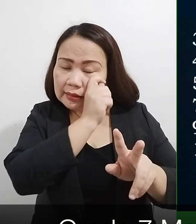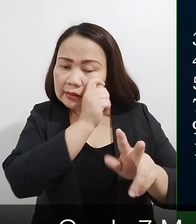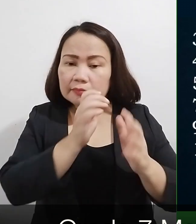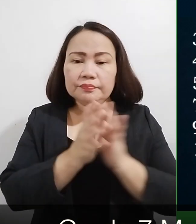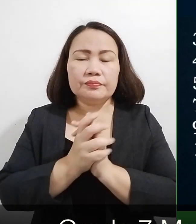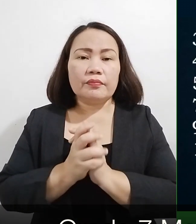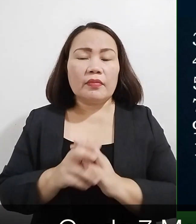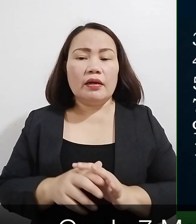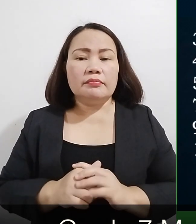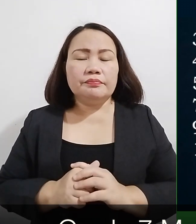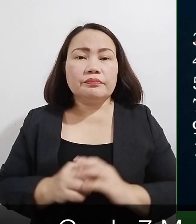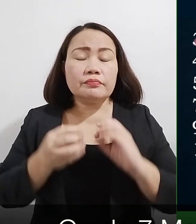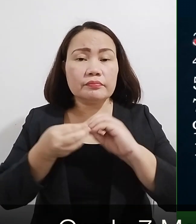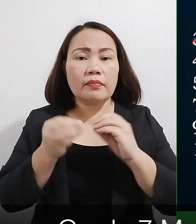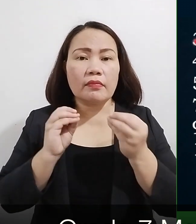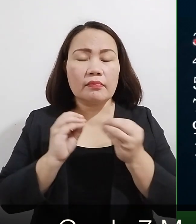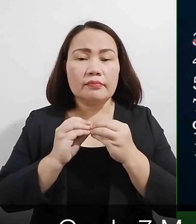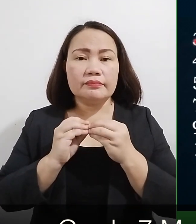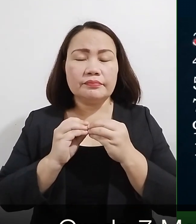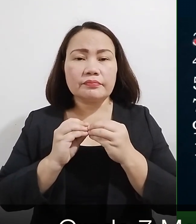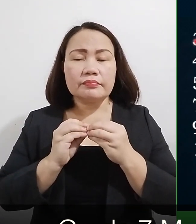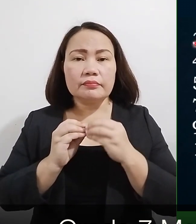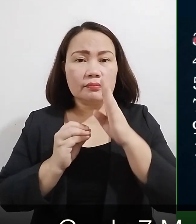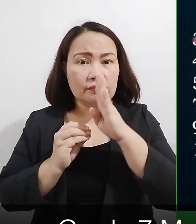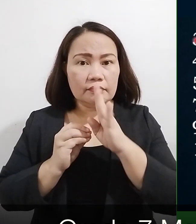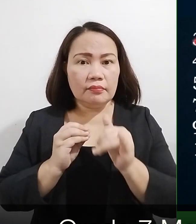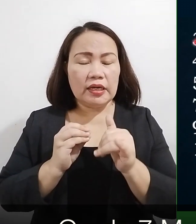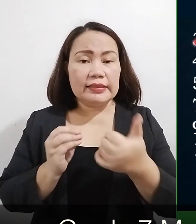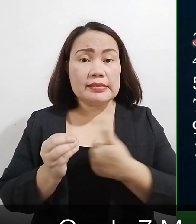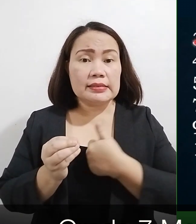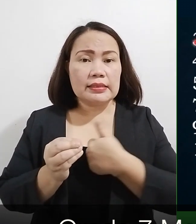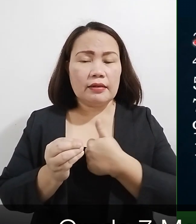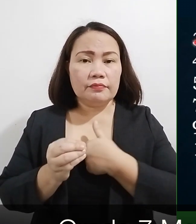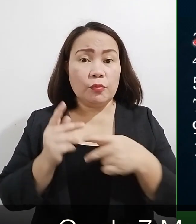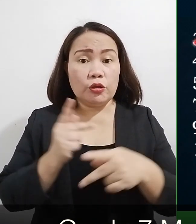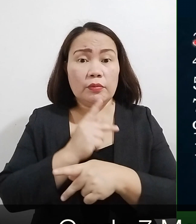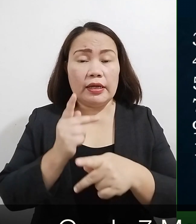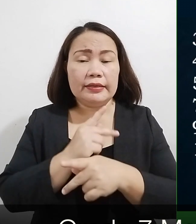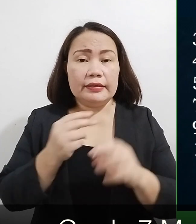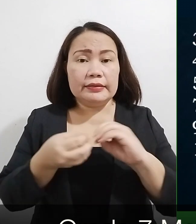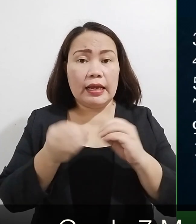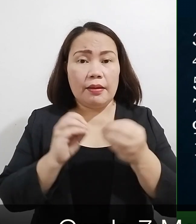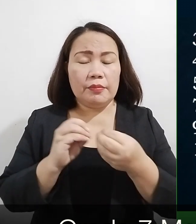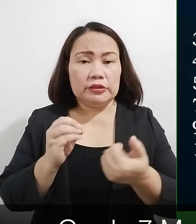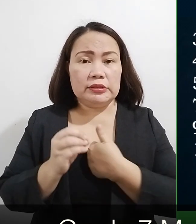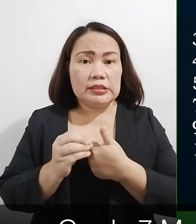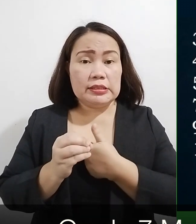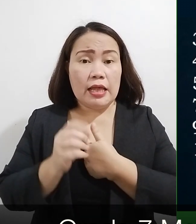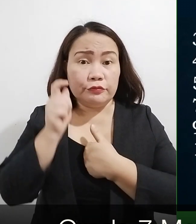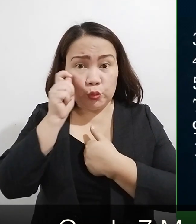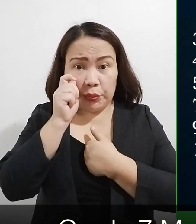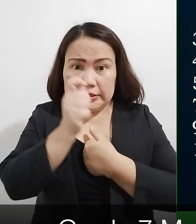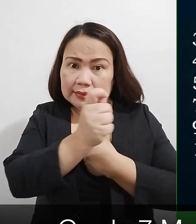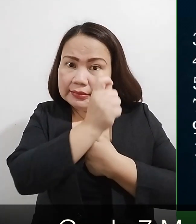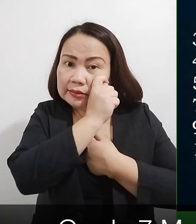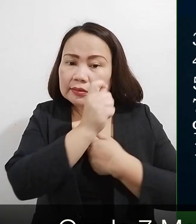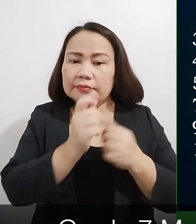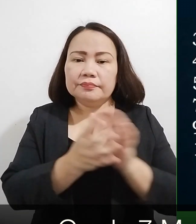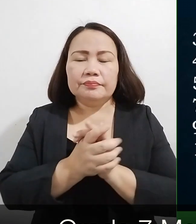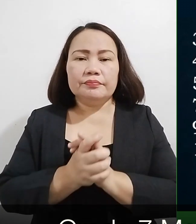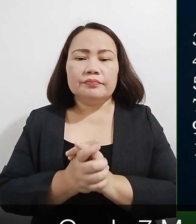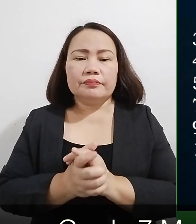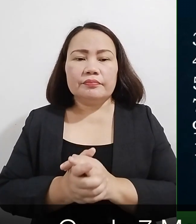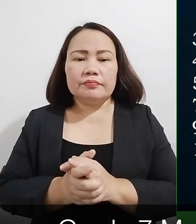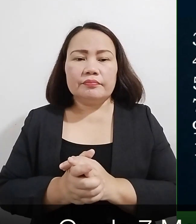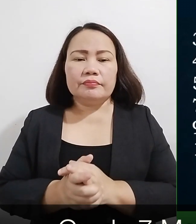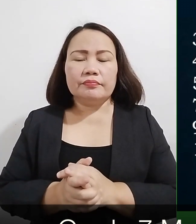when we are multiplying the number by itself. Okay, same as this. So this is the